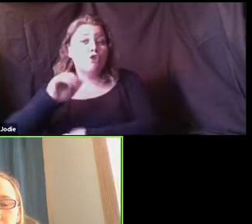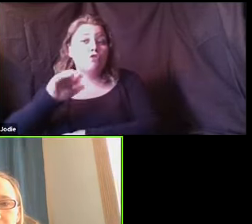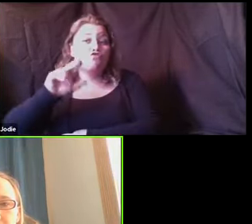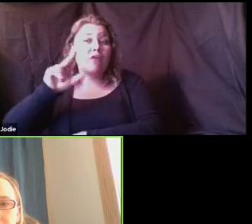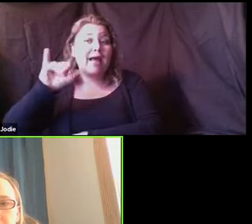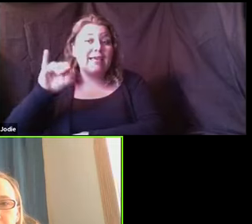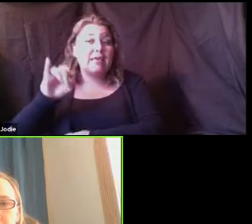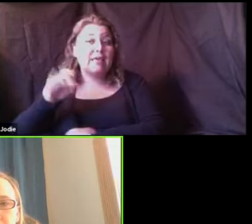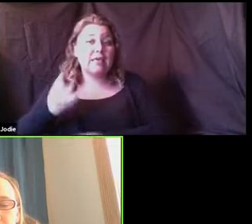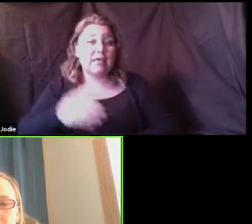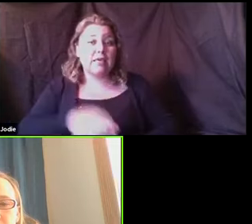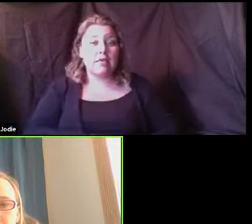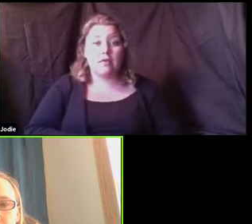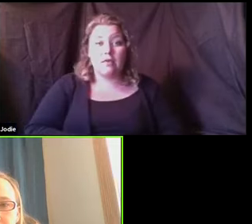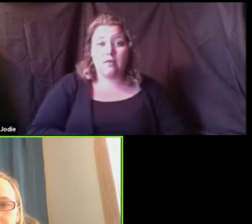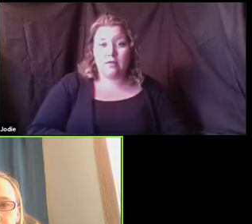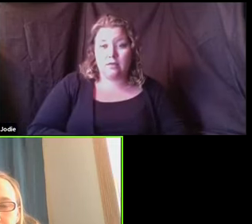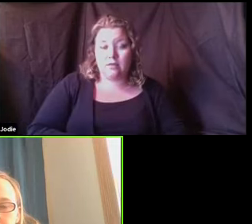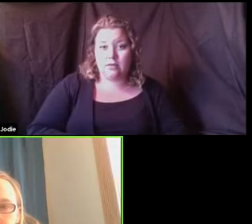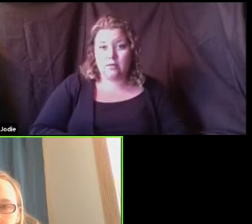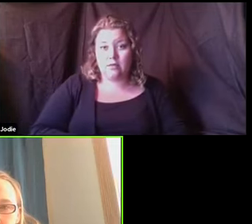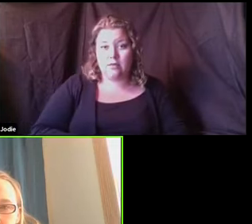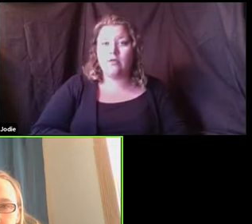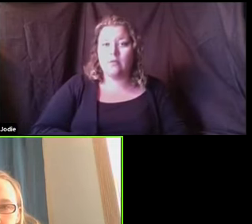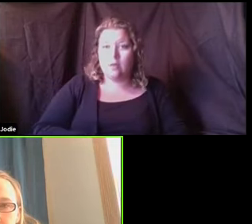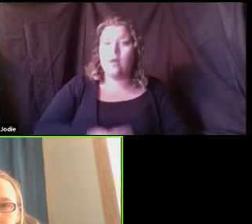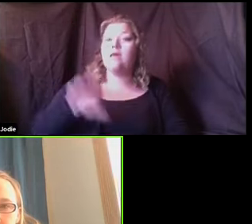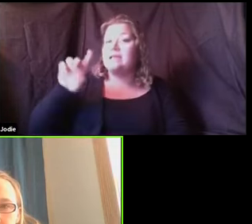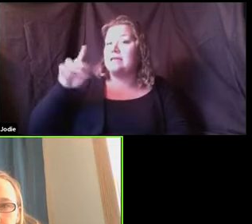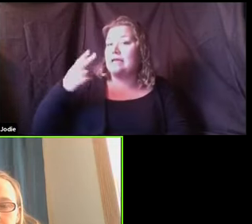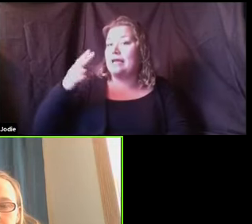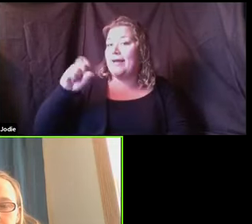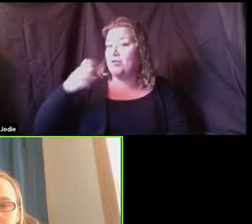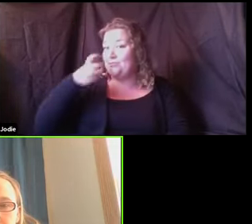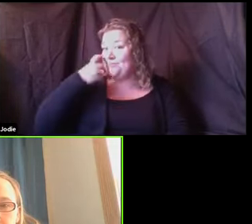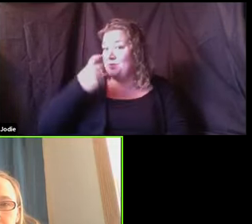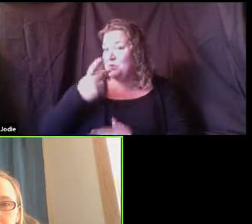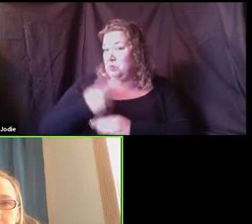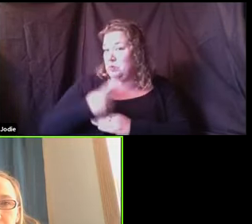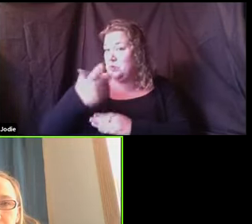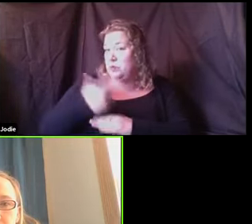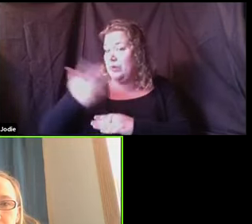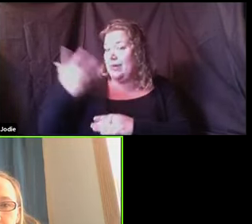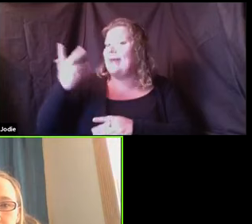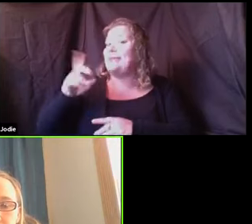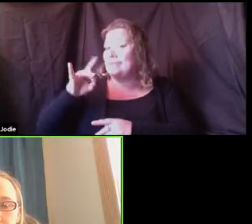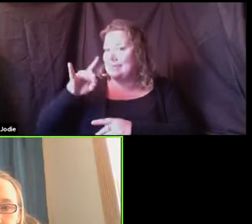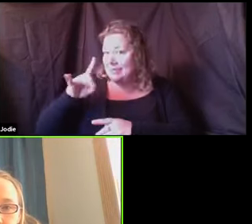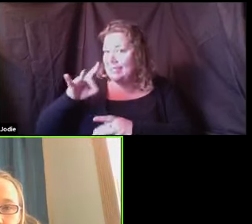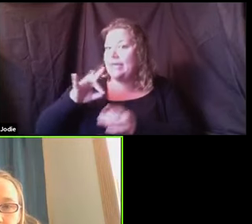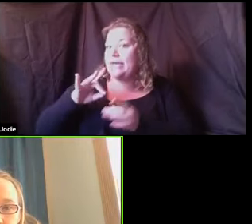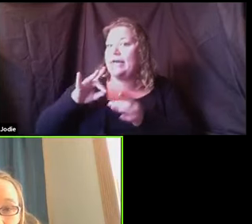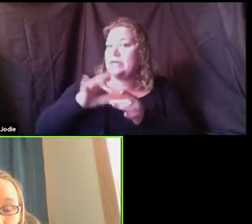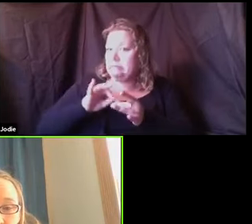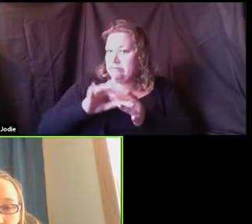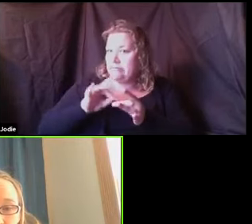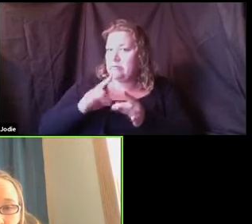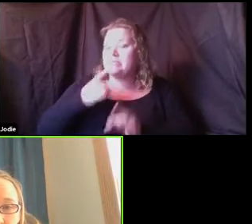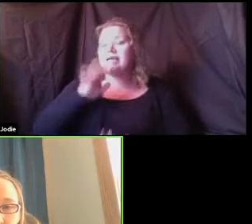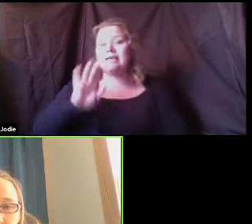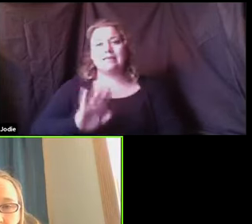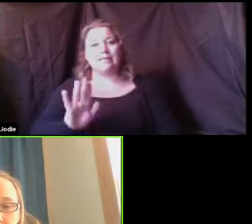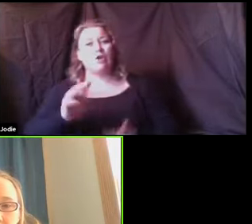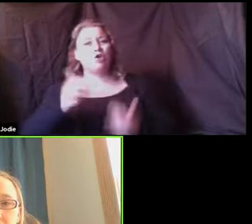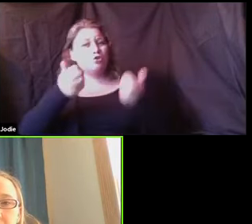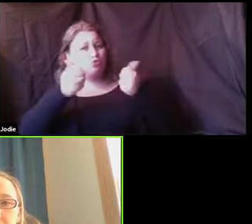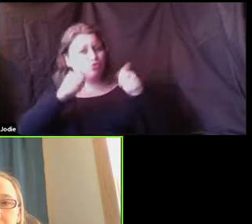So Wisconsin DHS did recently in the last few days put out guidance on this topic, and they are discouraging people at this point from